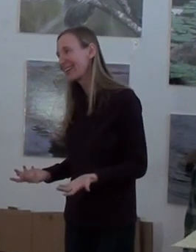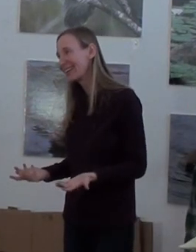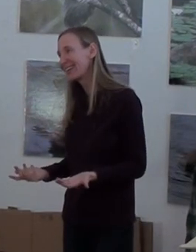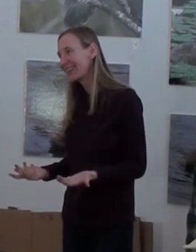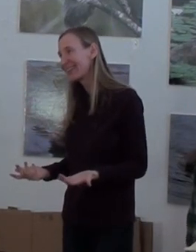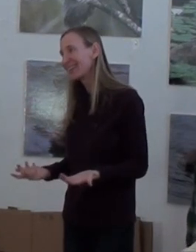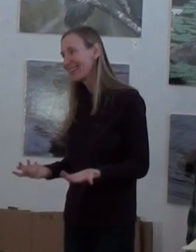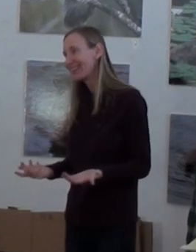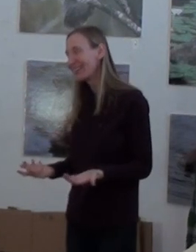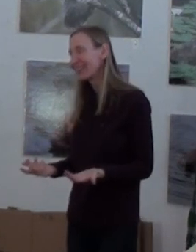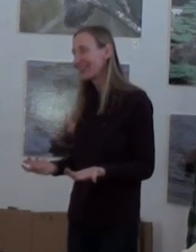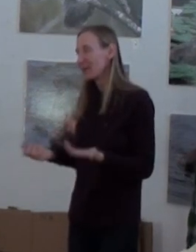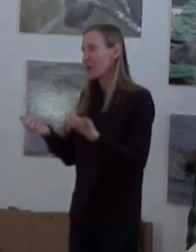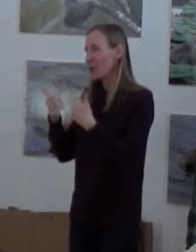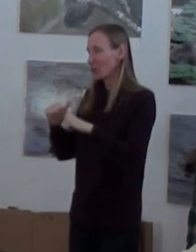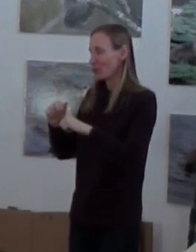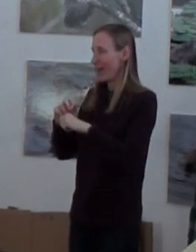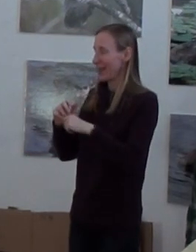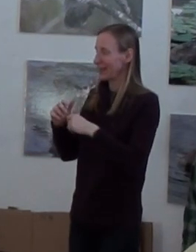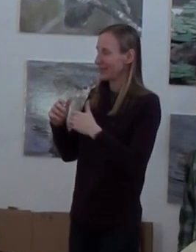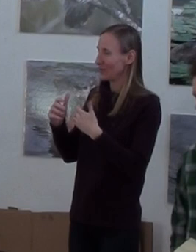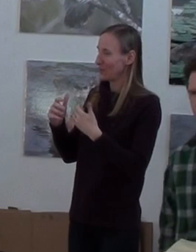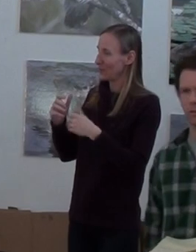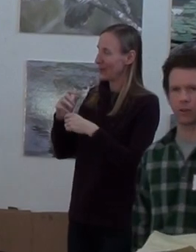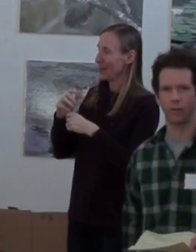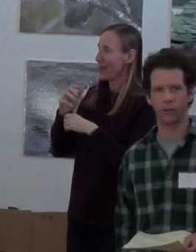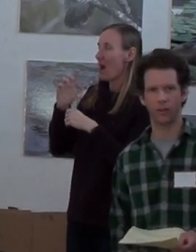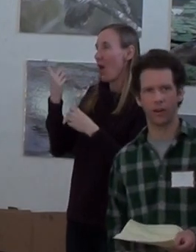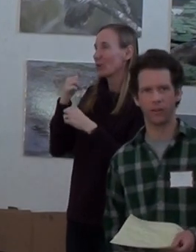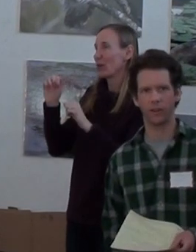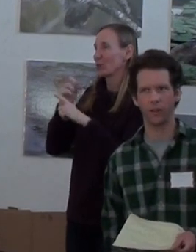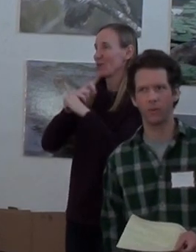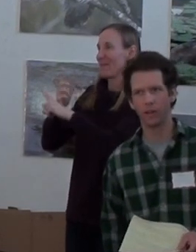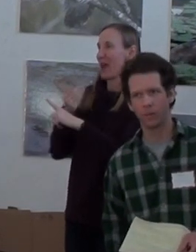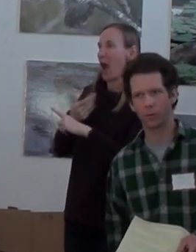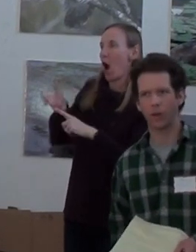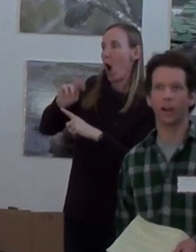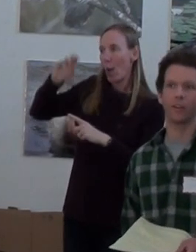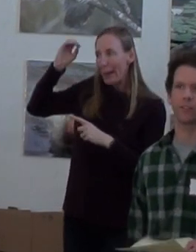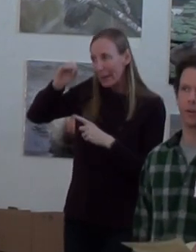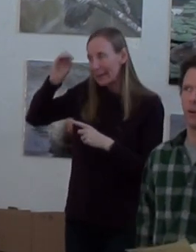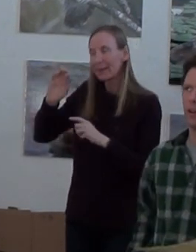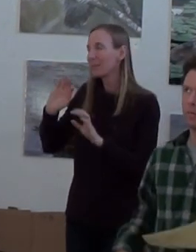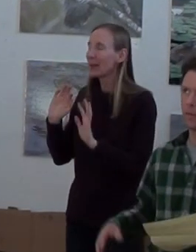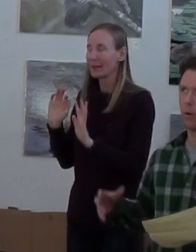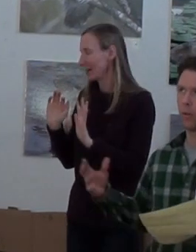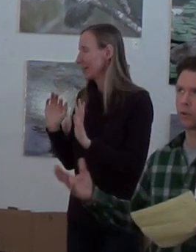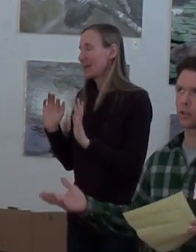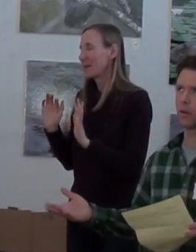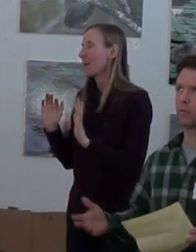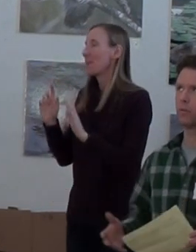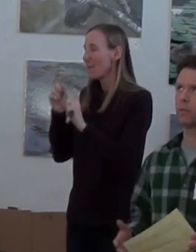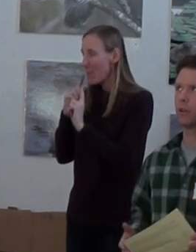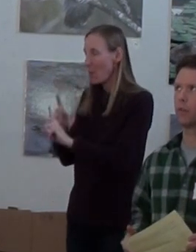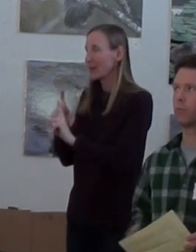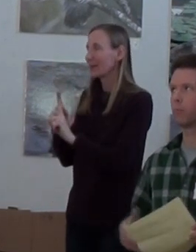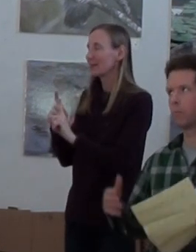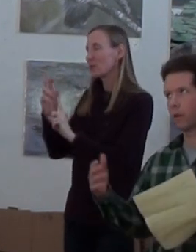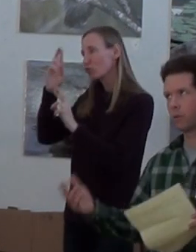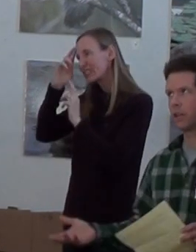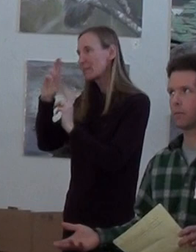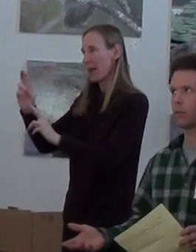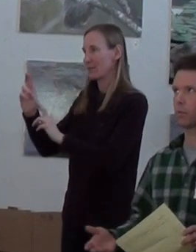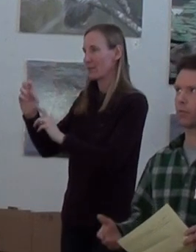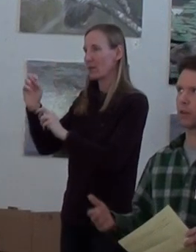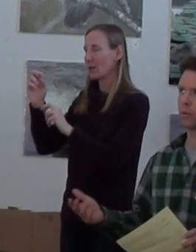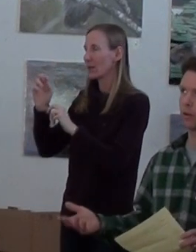it is we're trying to protect. And usually it's our own best interests, because we're usually selfish a lot of the time. But regardless, so the whole notion of, you know, should